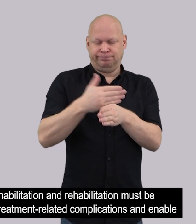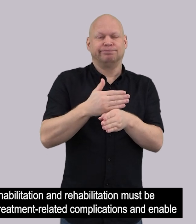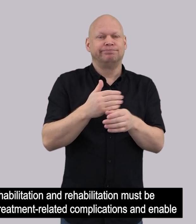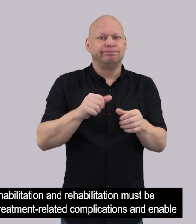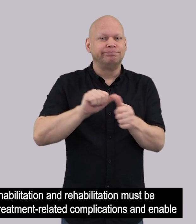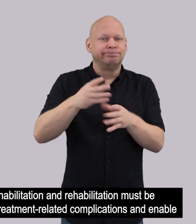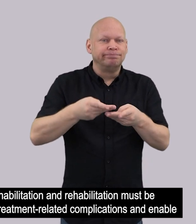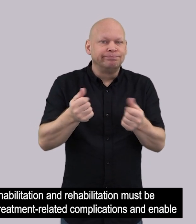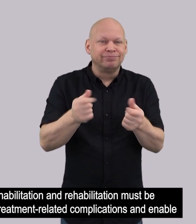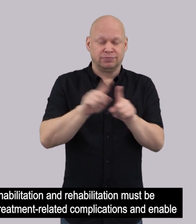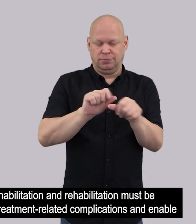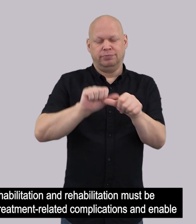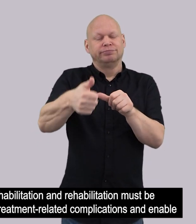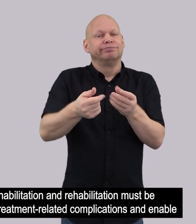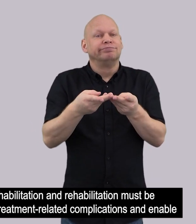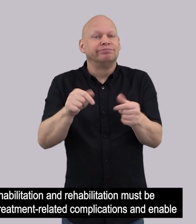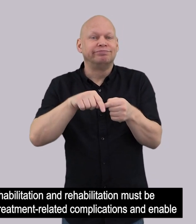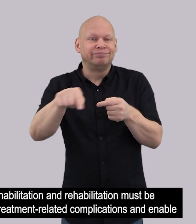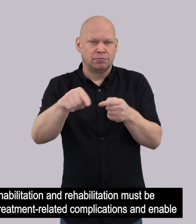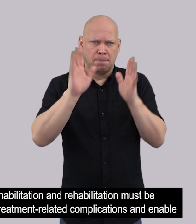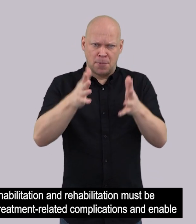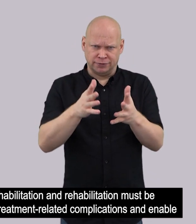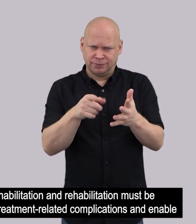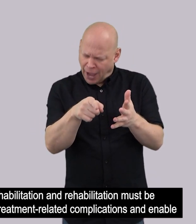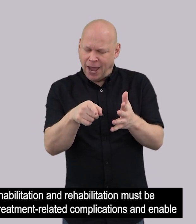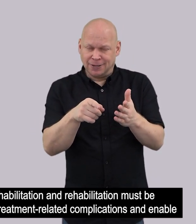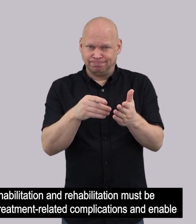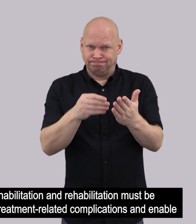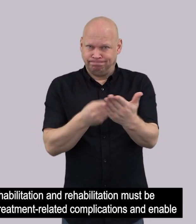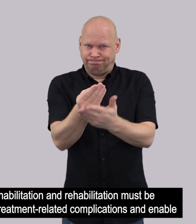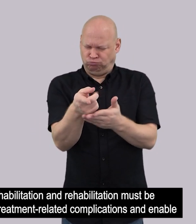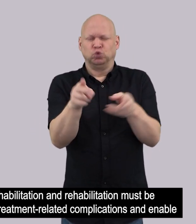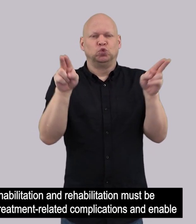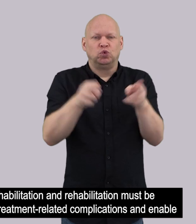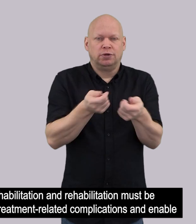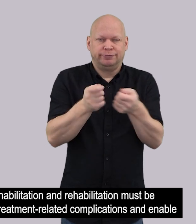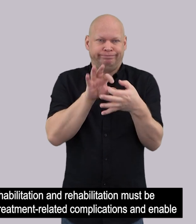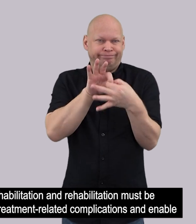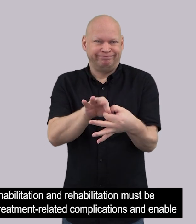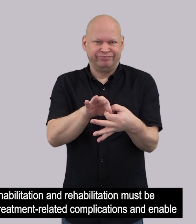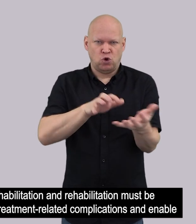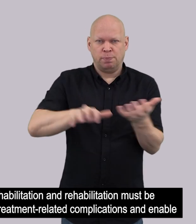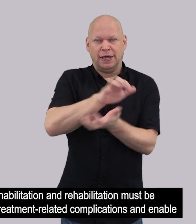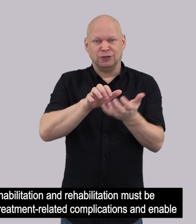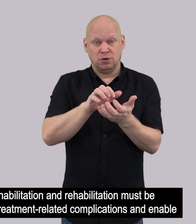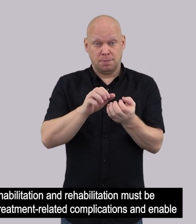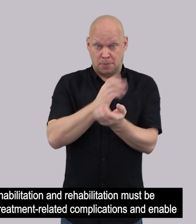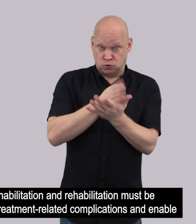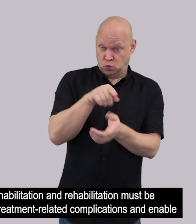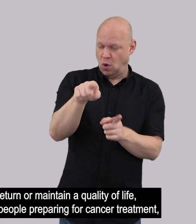The role of prehabilitation and rehabilitation must be elevated to reduce treatment-related complications and enable people to return